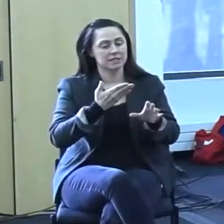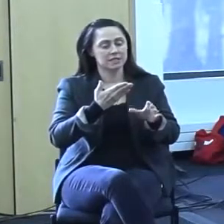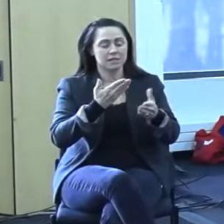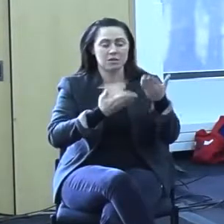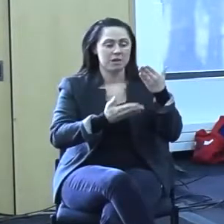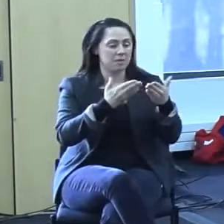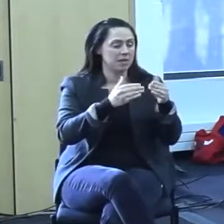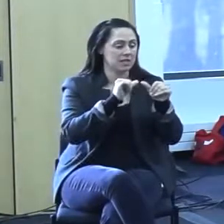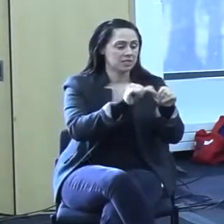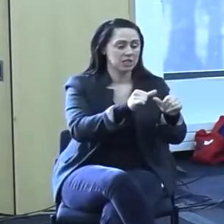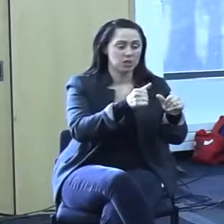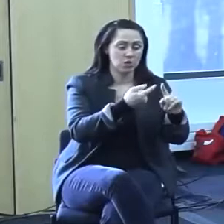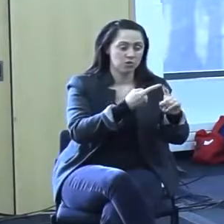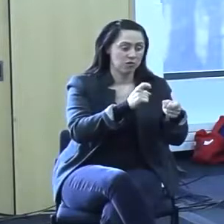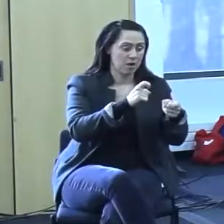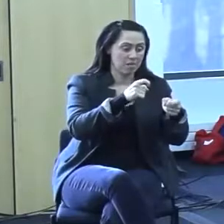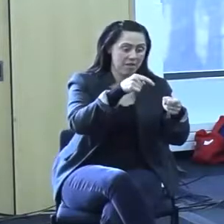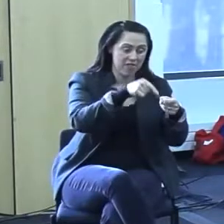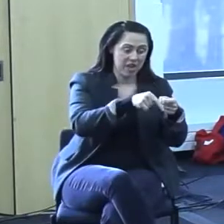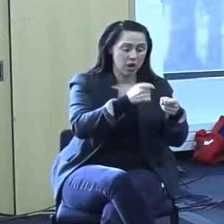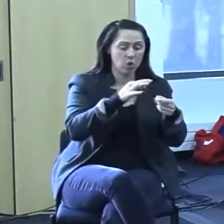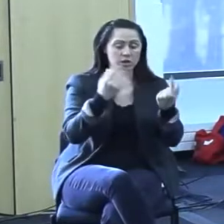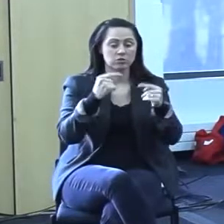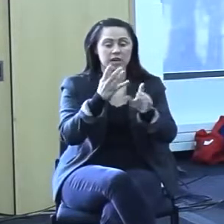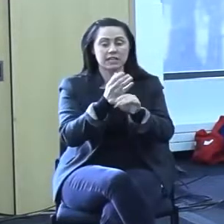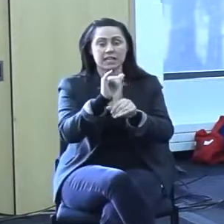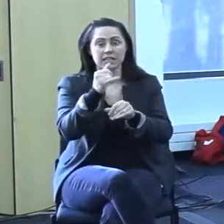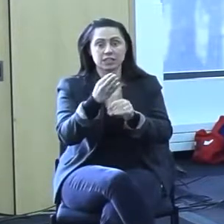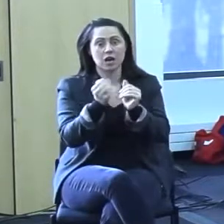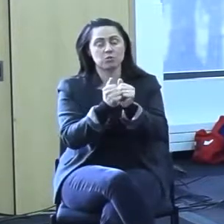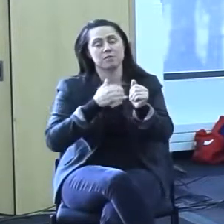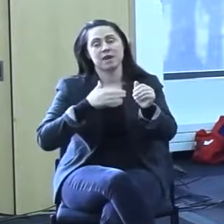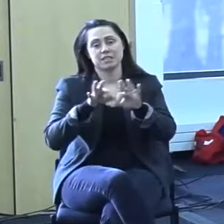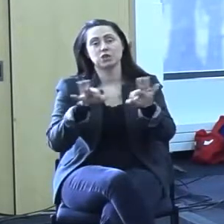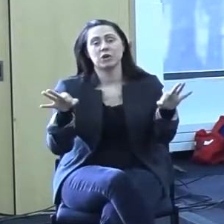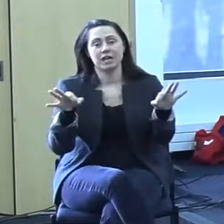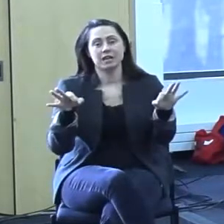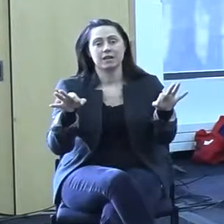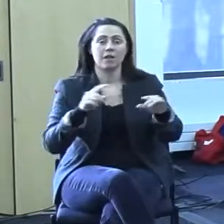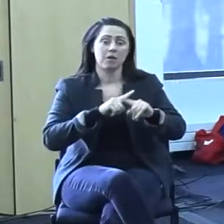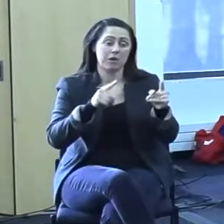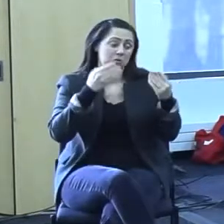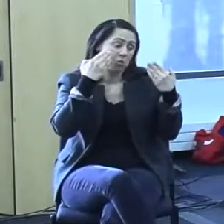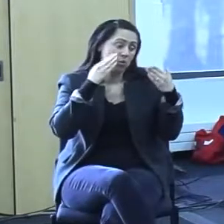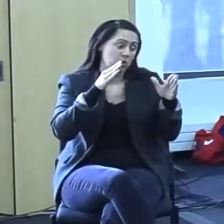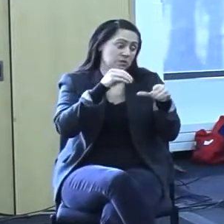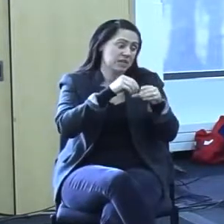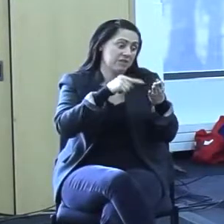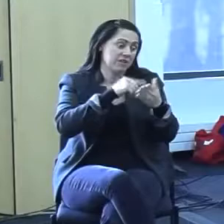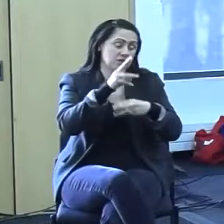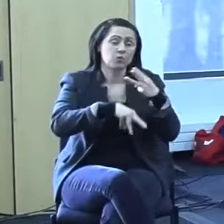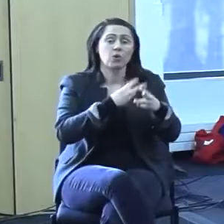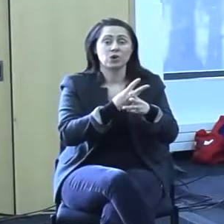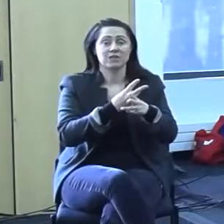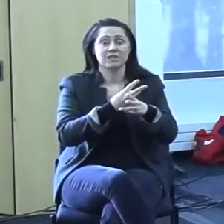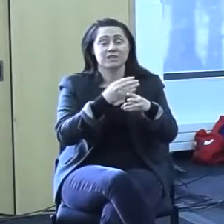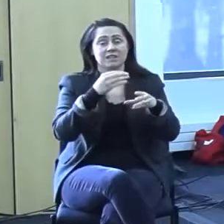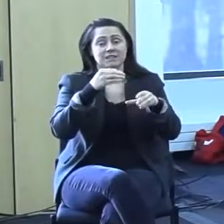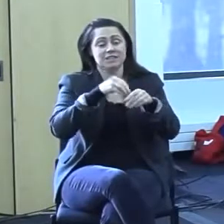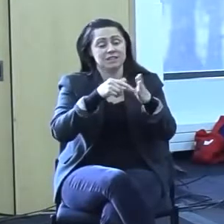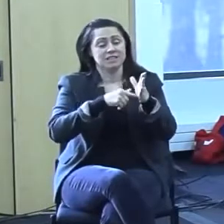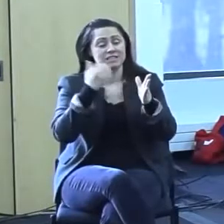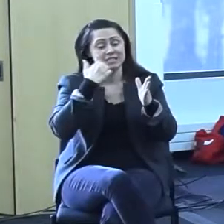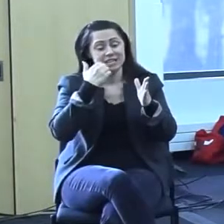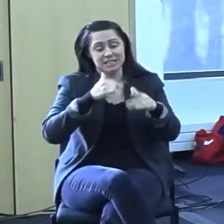or try to get a job with my degree. But who knows in this world, in this daily